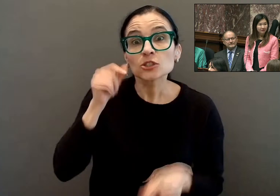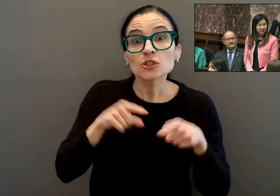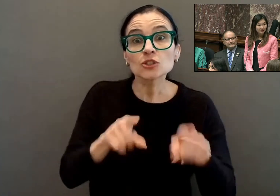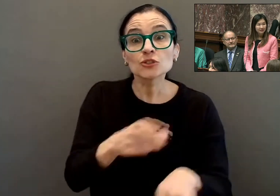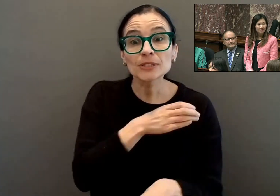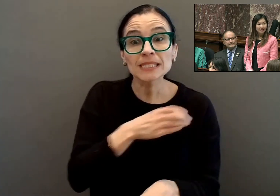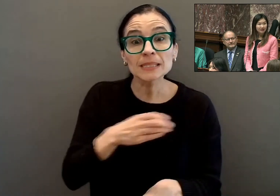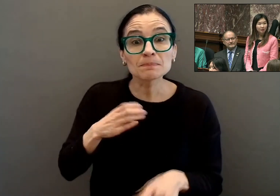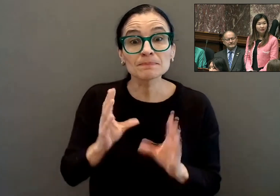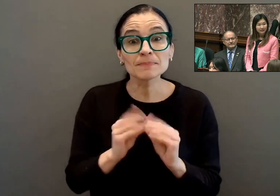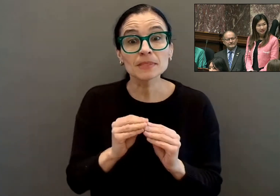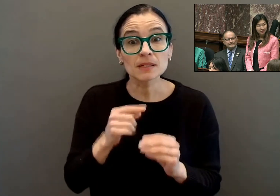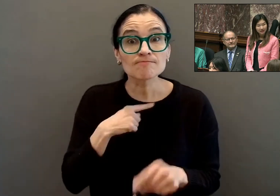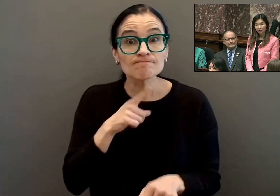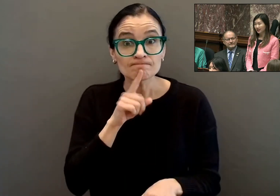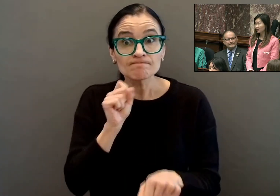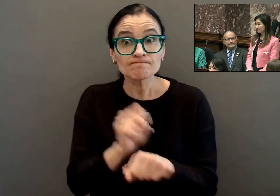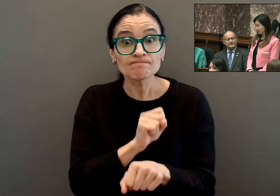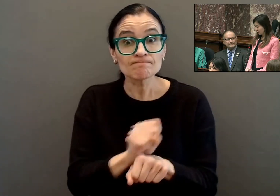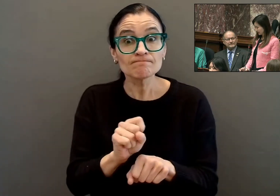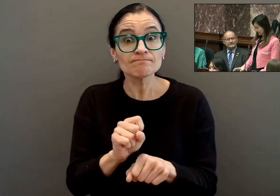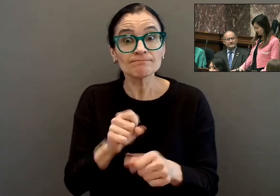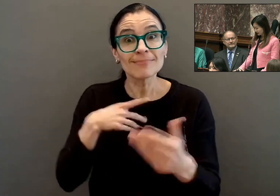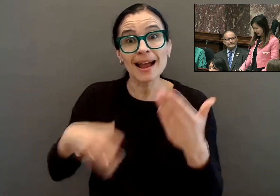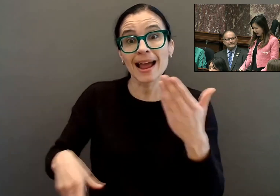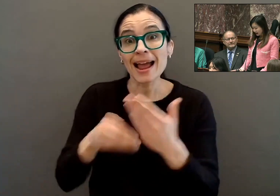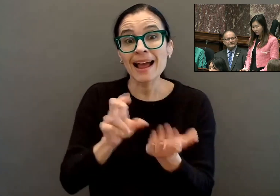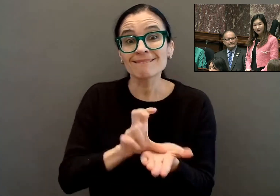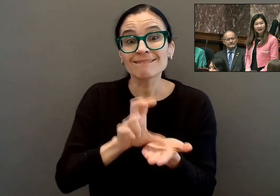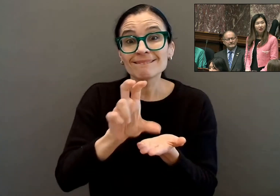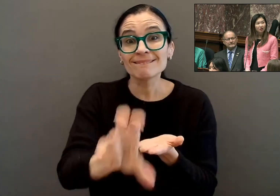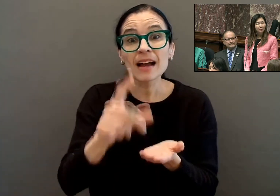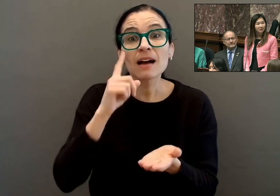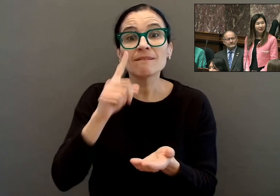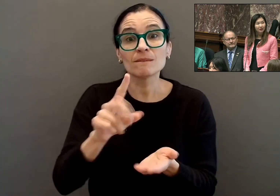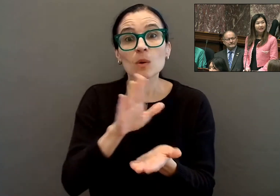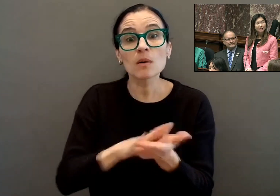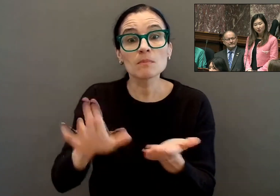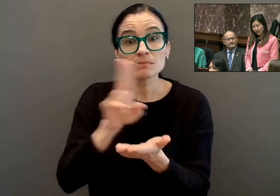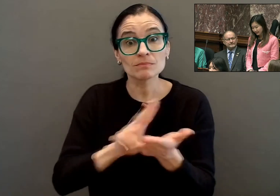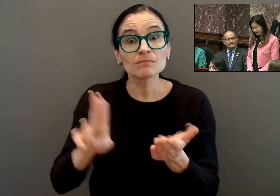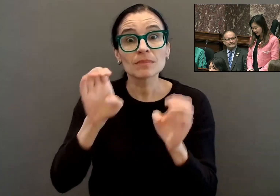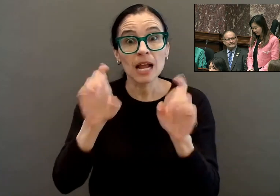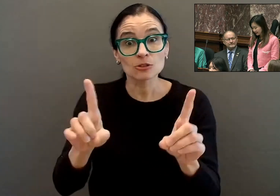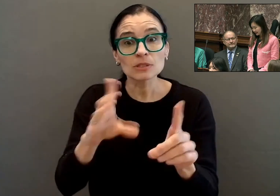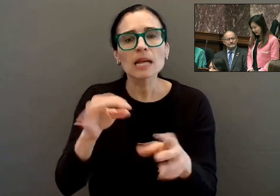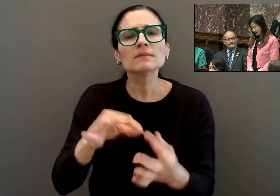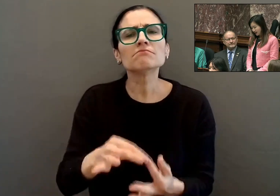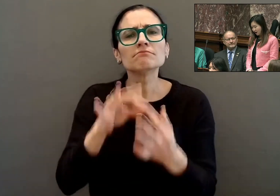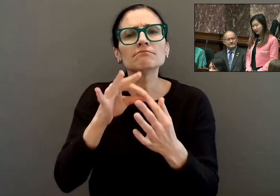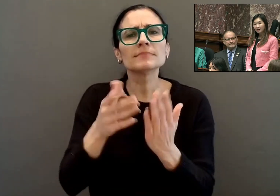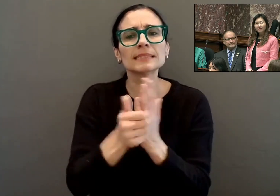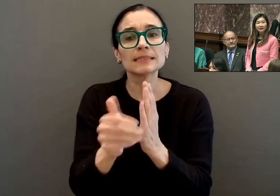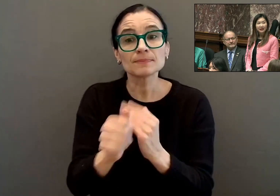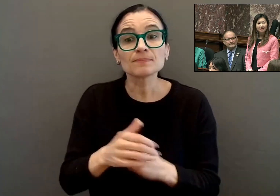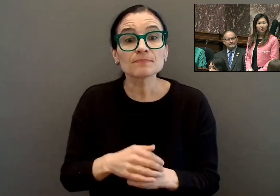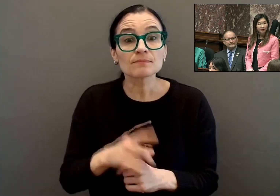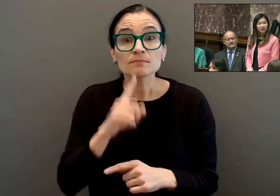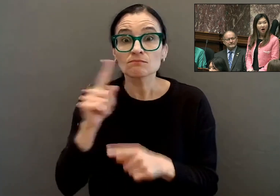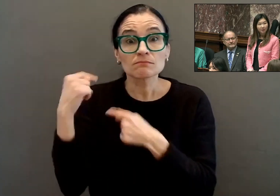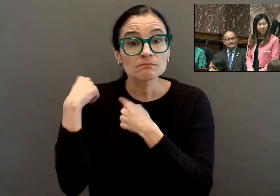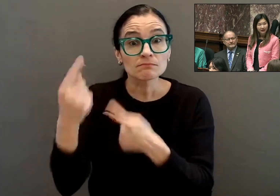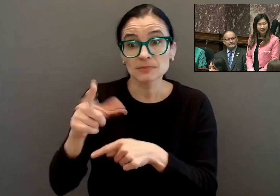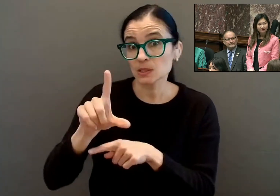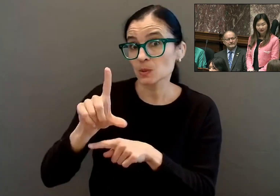extra investments in post-secondary education and future skills. In fact, Honourable Speaker, since 2017, our government has